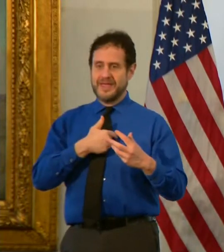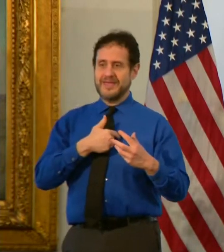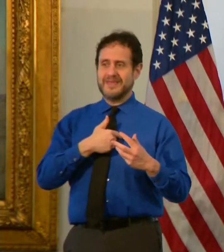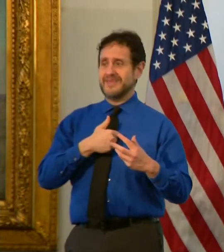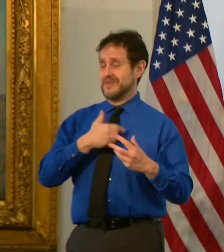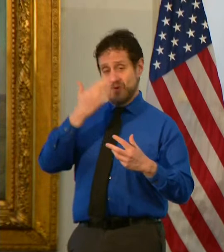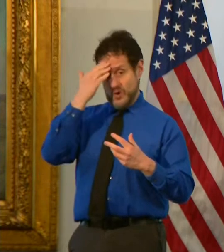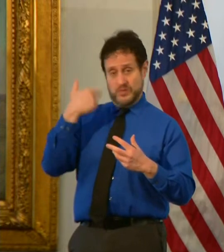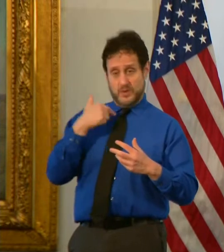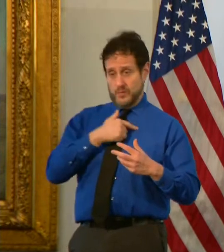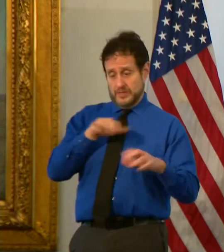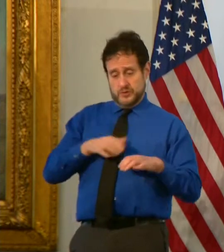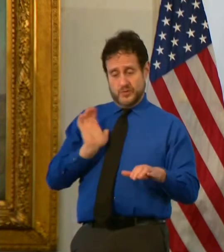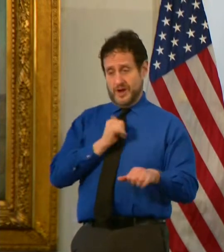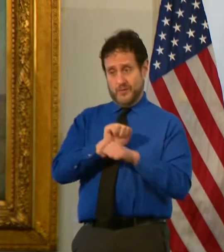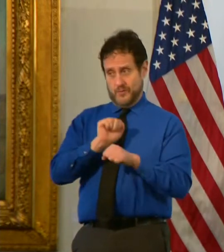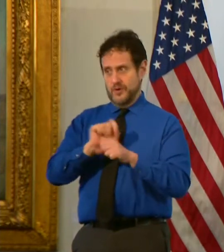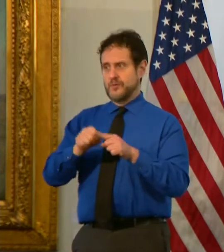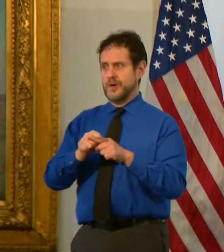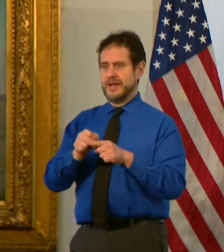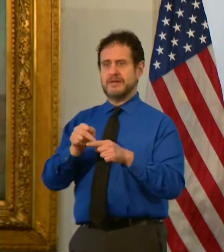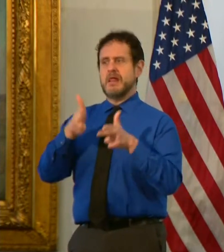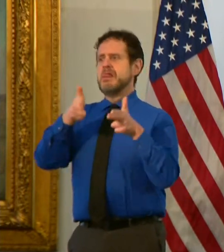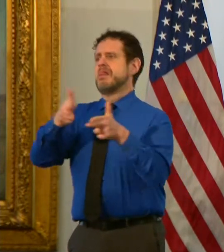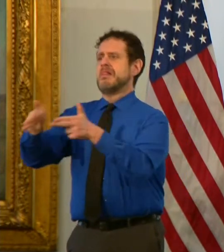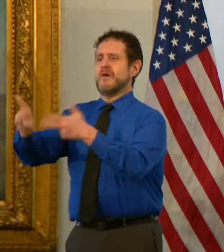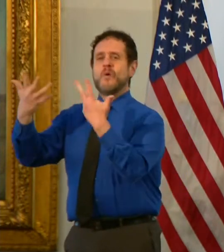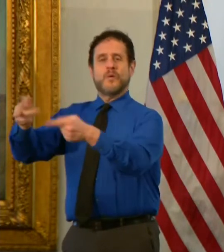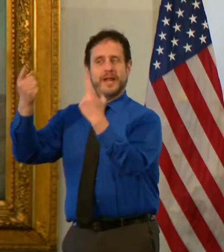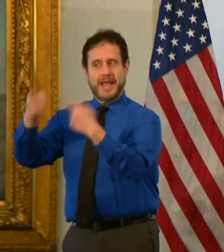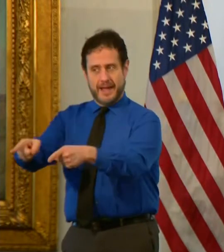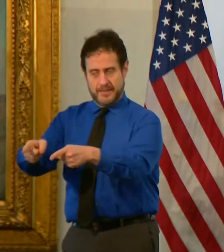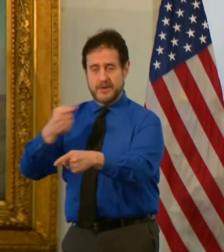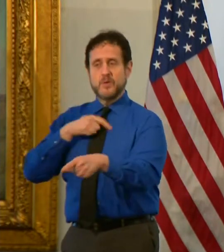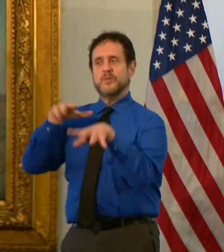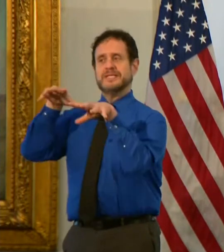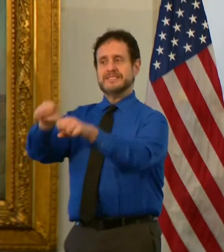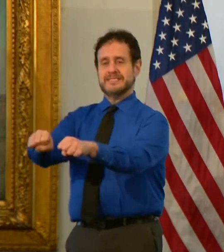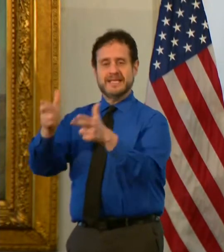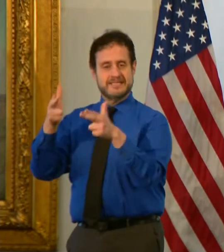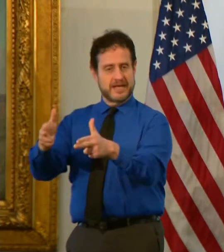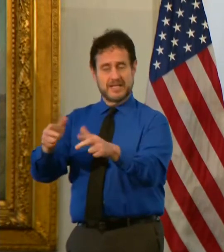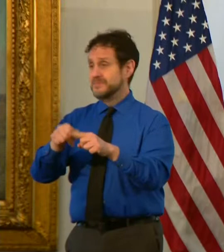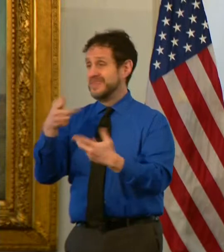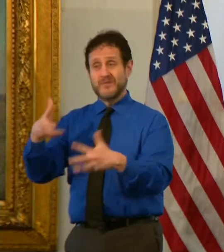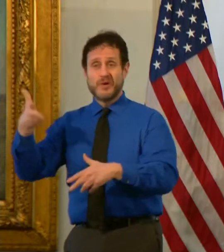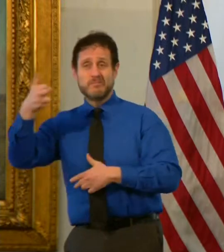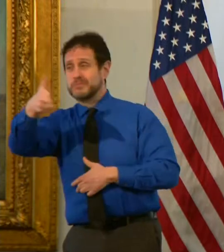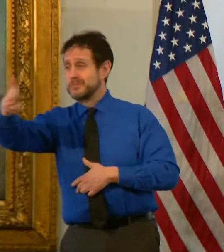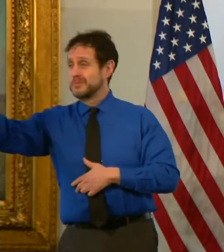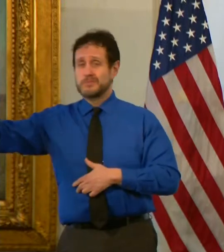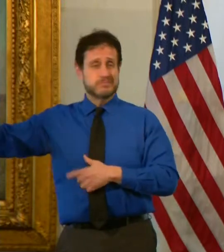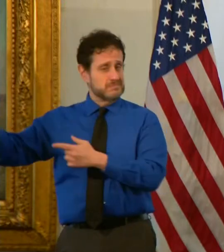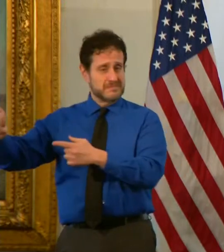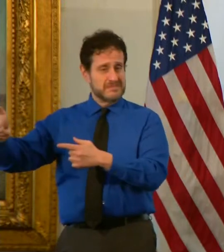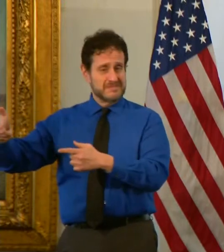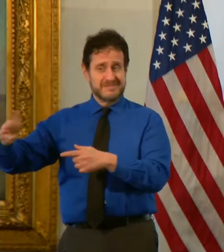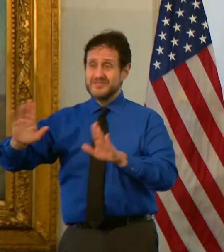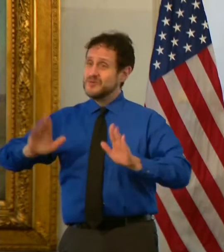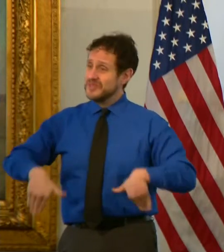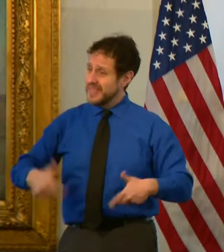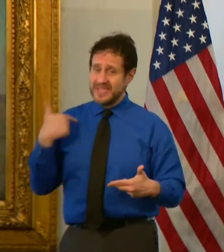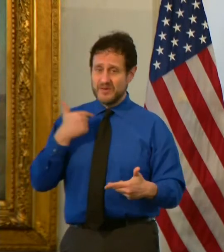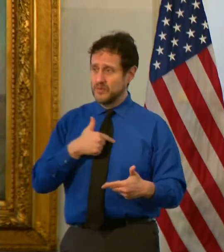been drawn. We recover guns after the shells have been spent. What we need